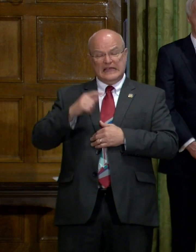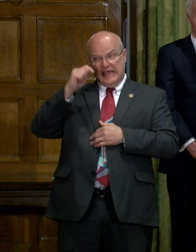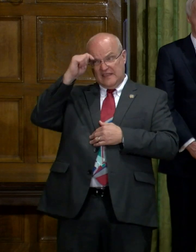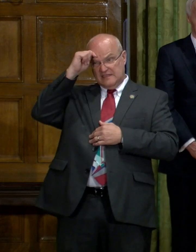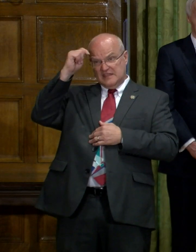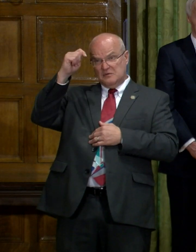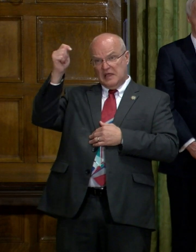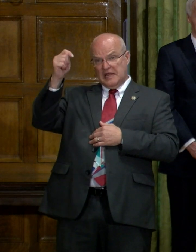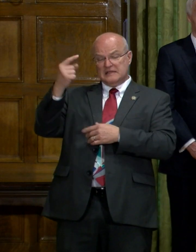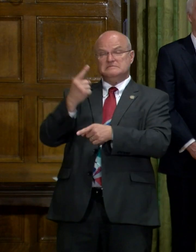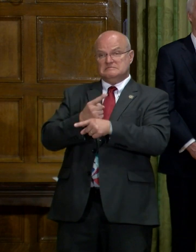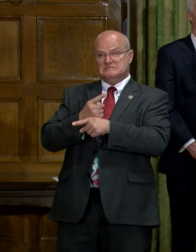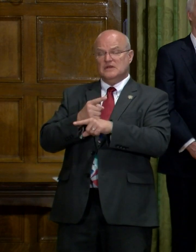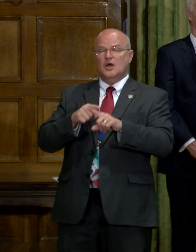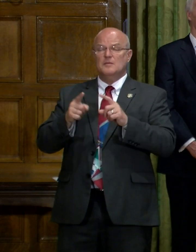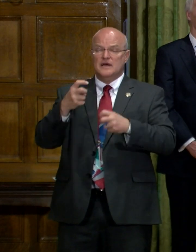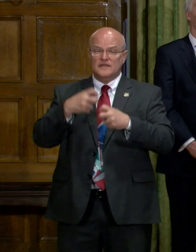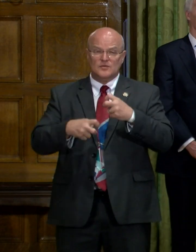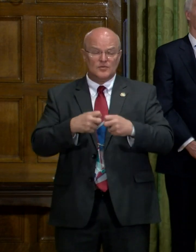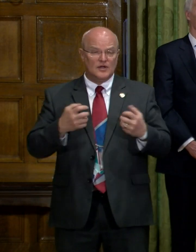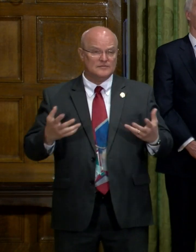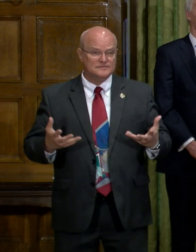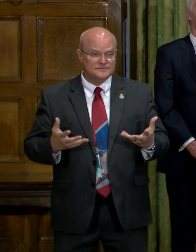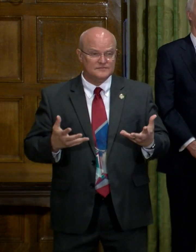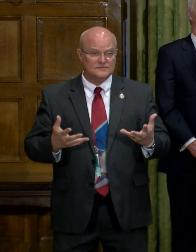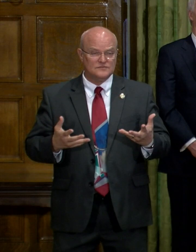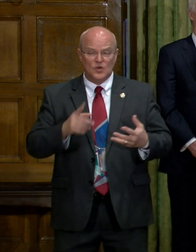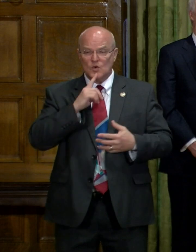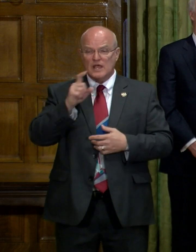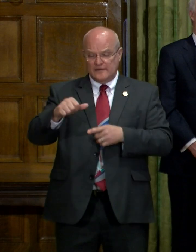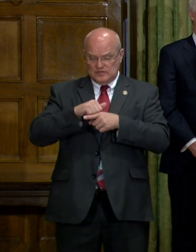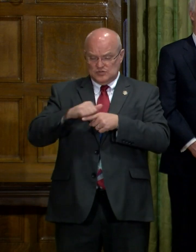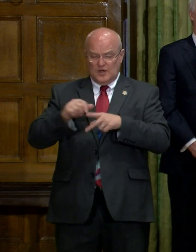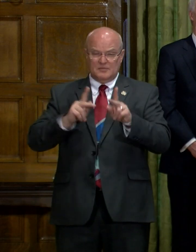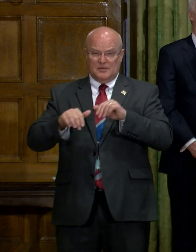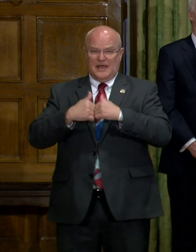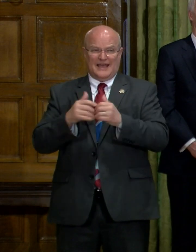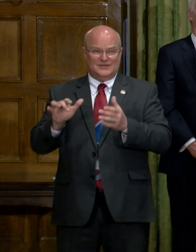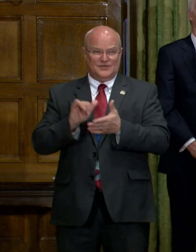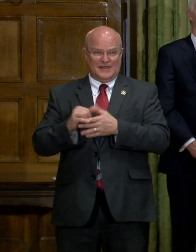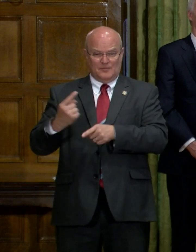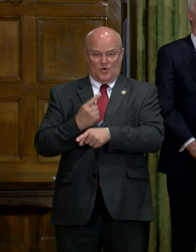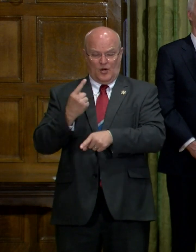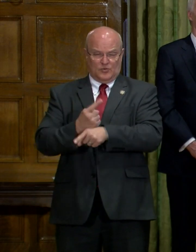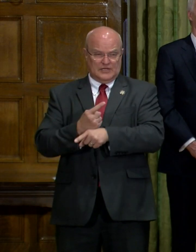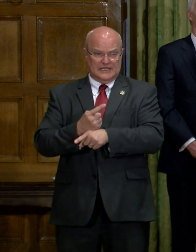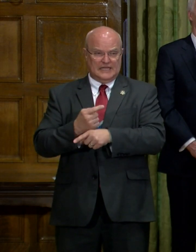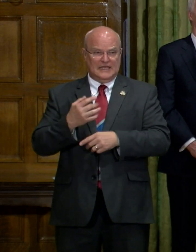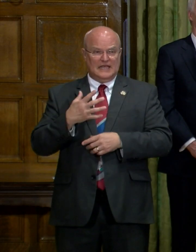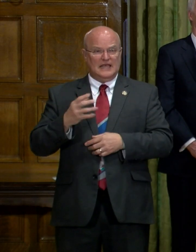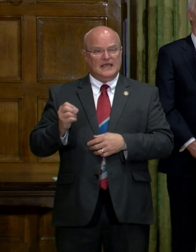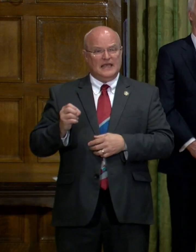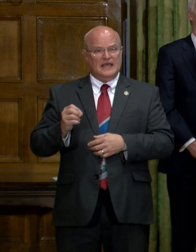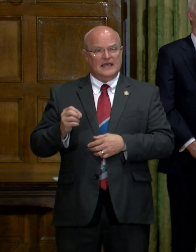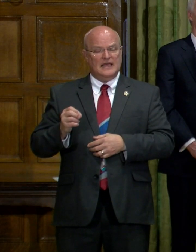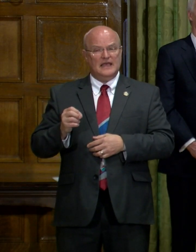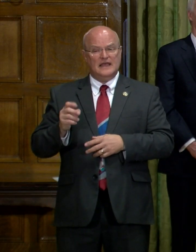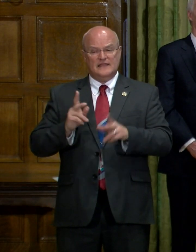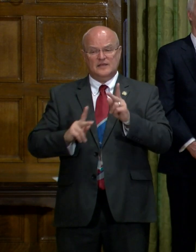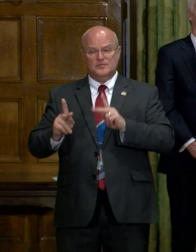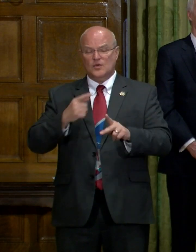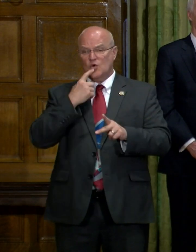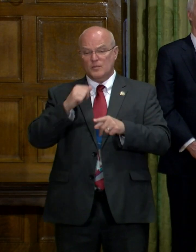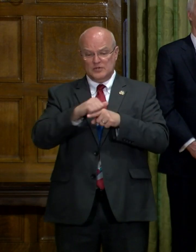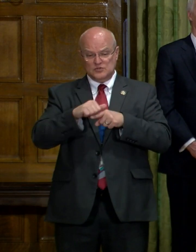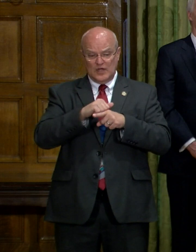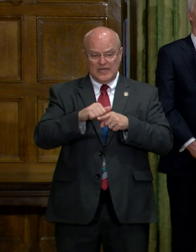Theoretically, it would, but the problem is that you really have to train people how to do this properly, and the people